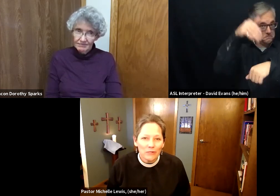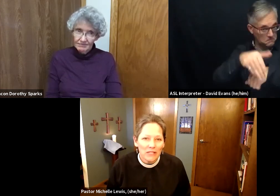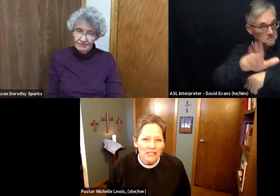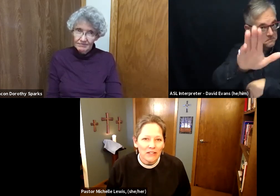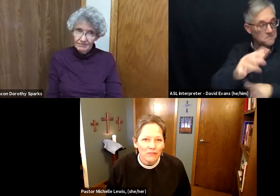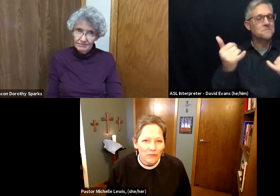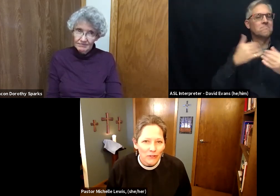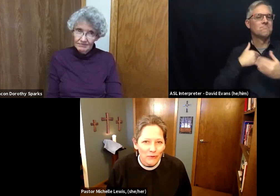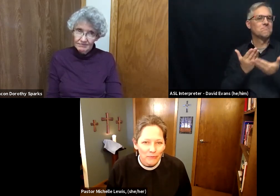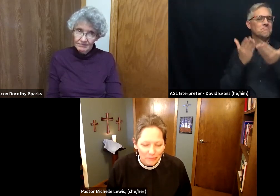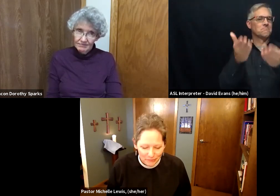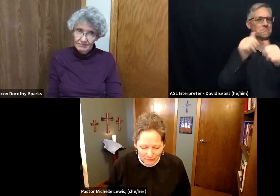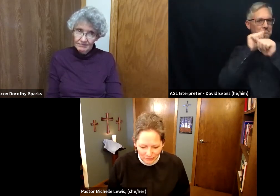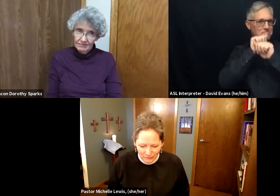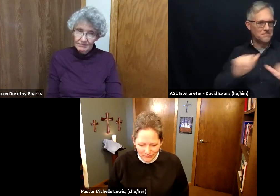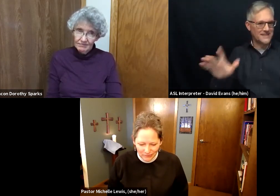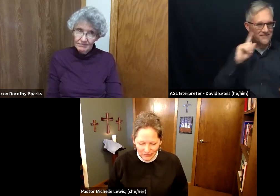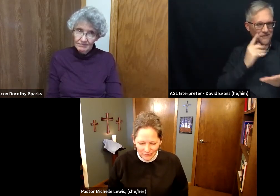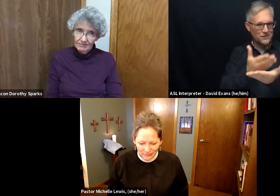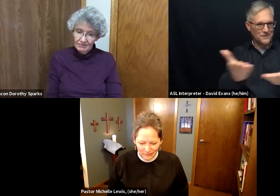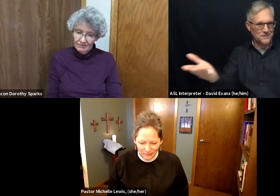here is a blessing for you.